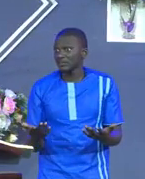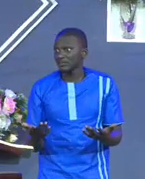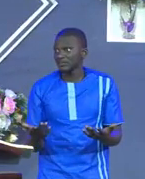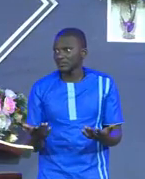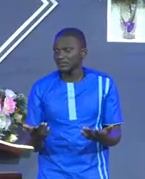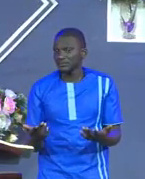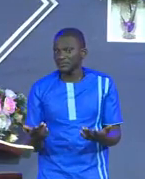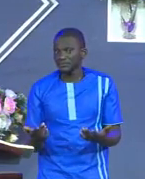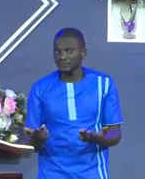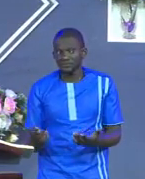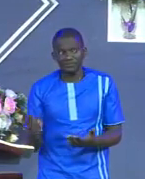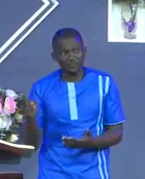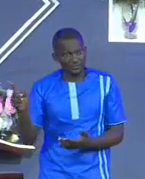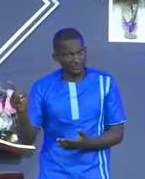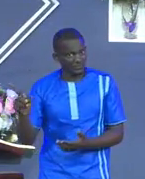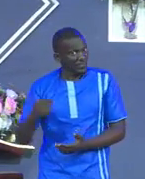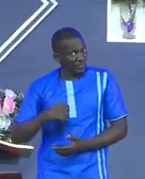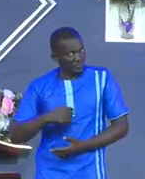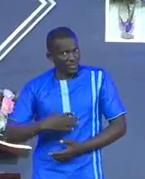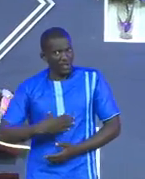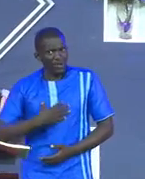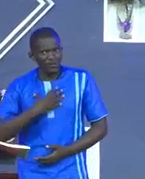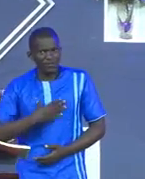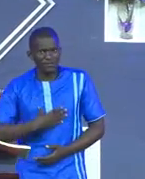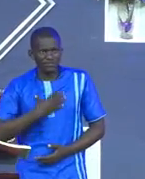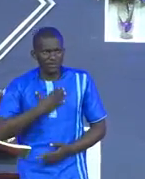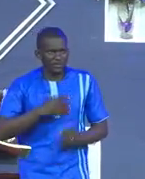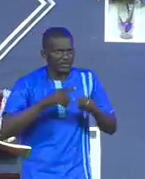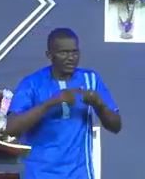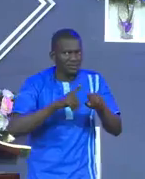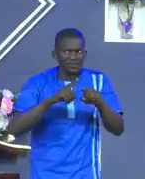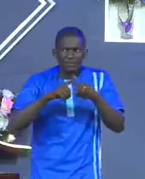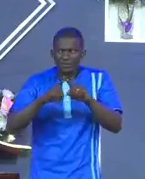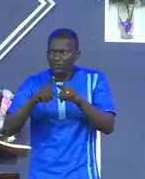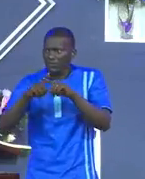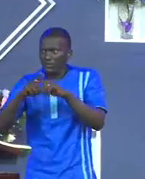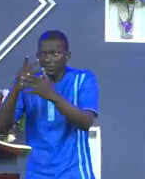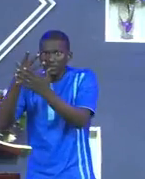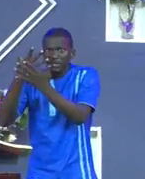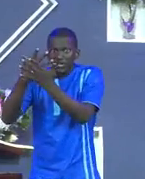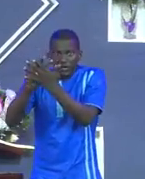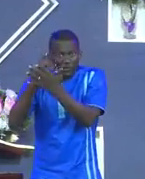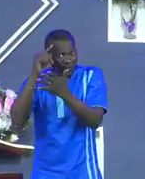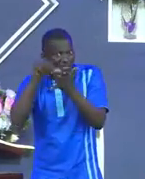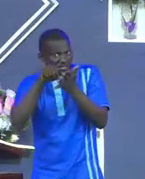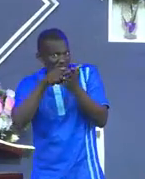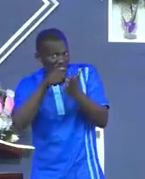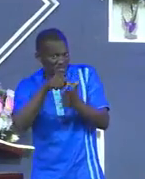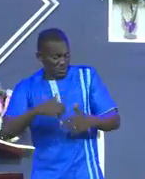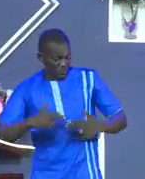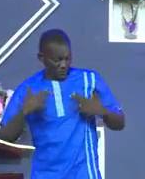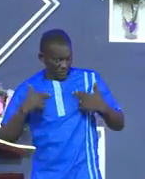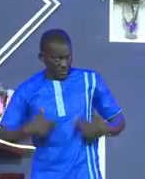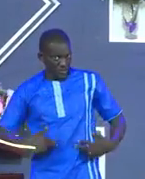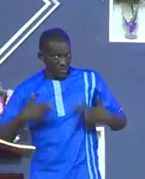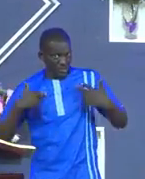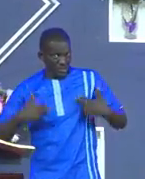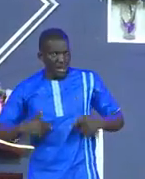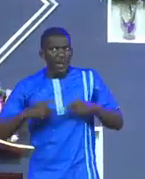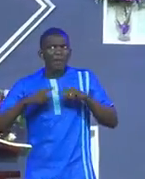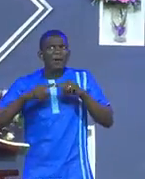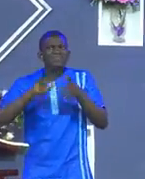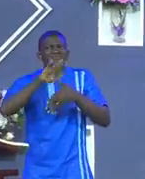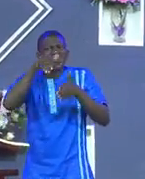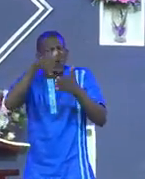Ntambuddeko mu makomera agamu olwe program z'ebyobulamu. I've gone to various prisons for the health matters. Naye sebo amakomera